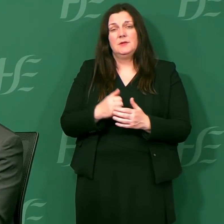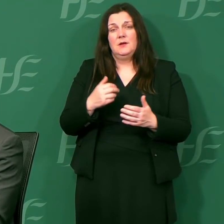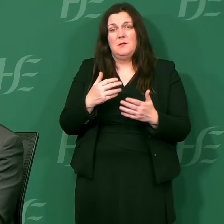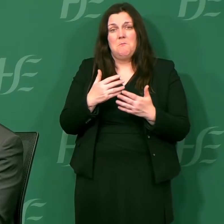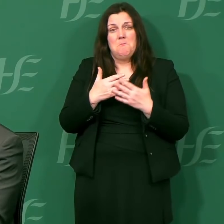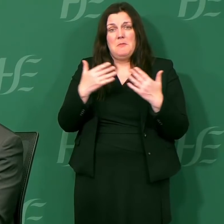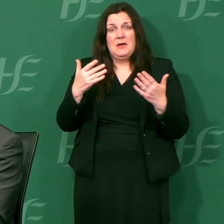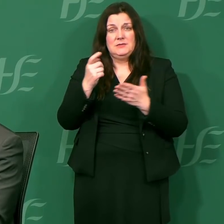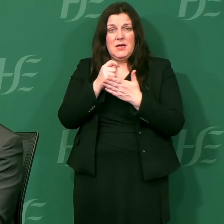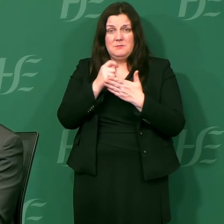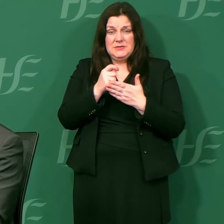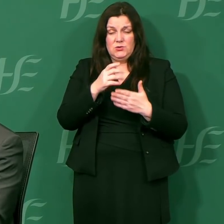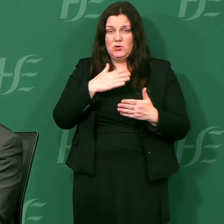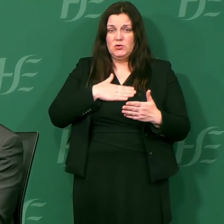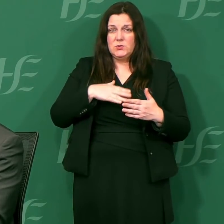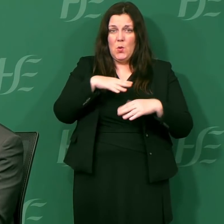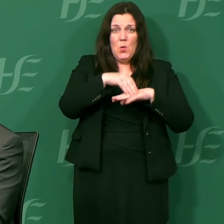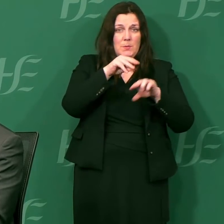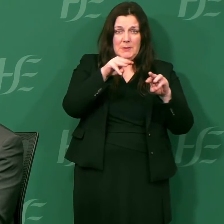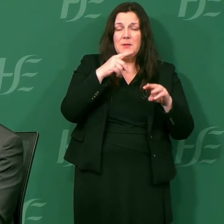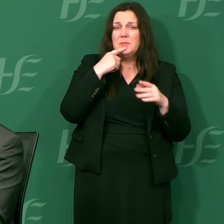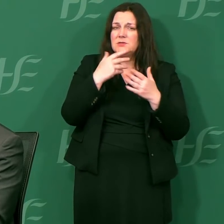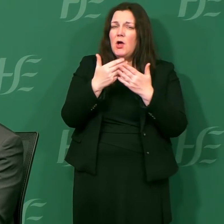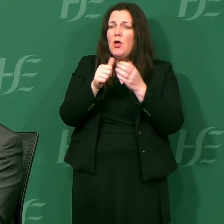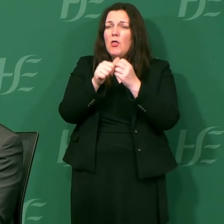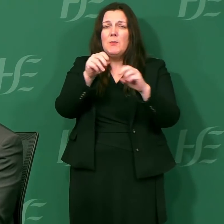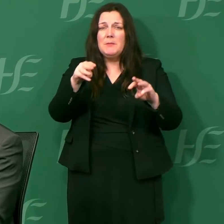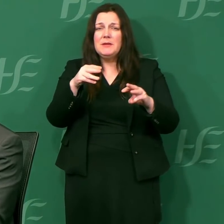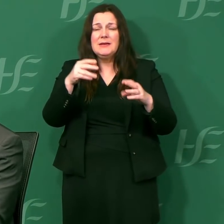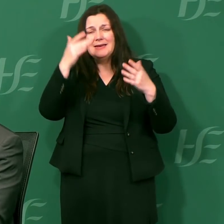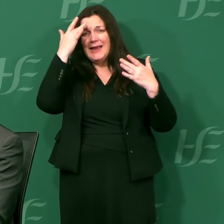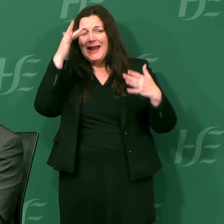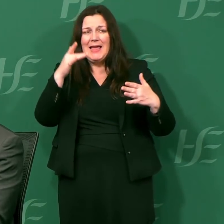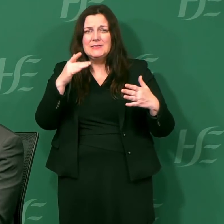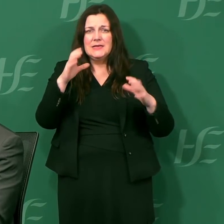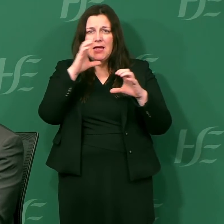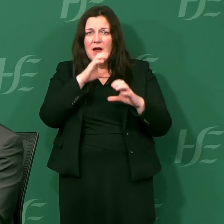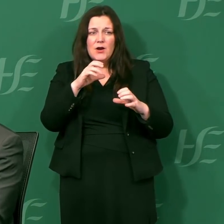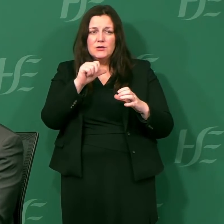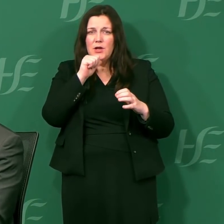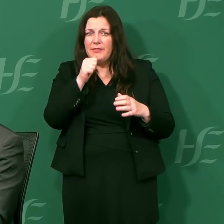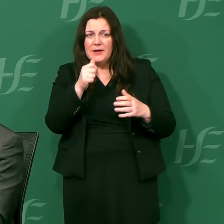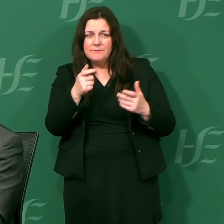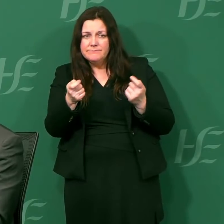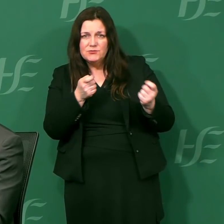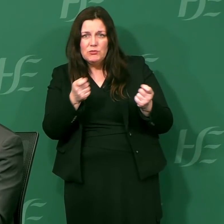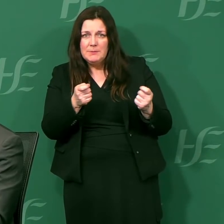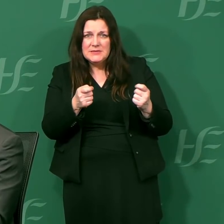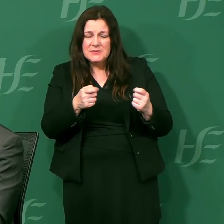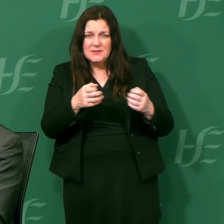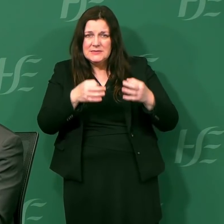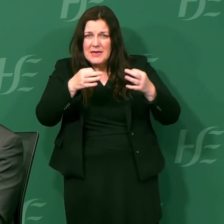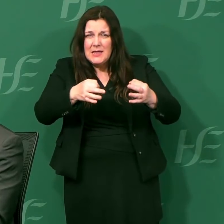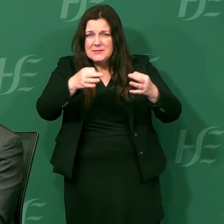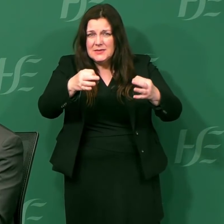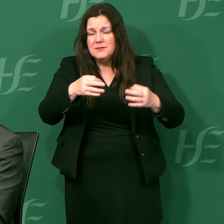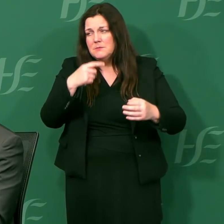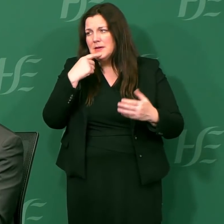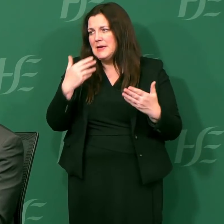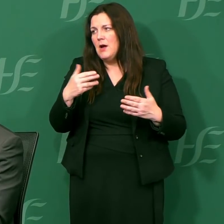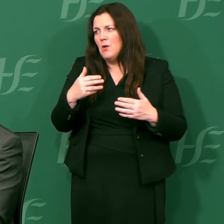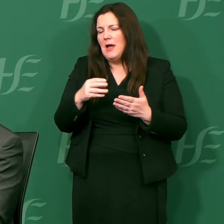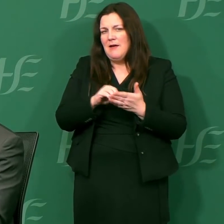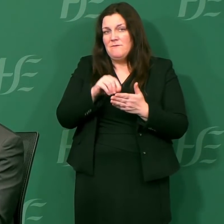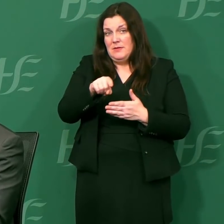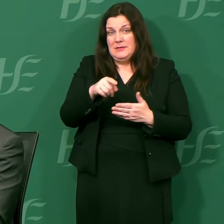cases just with elderly people, but other people who may have neglected care at various points in time. But look, we're heading into a high respiratory